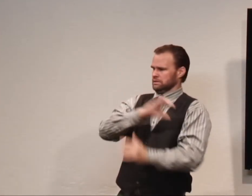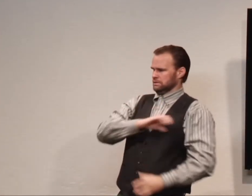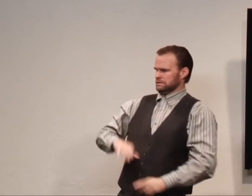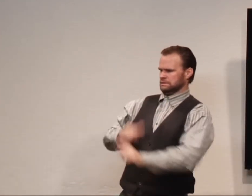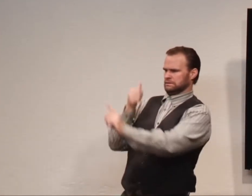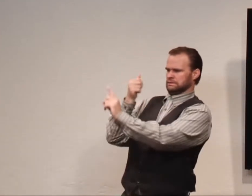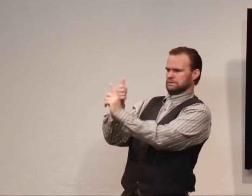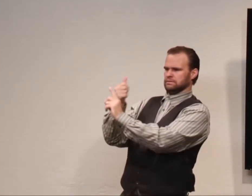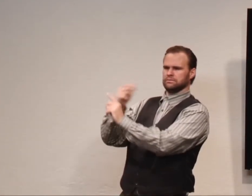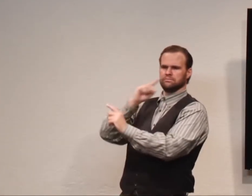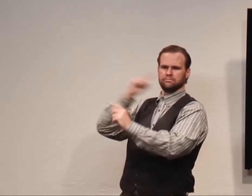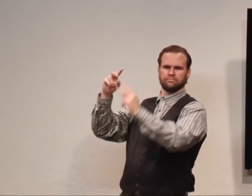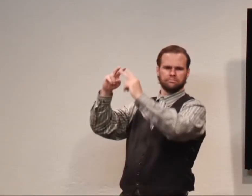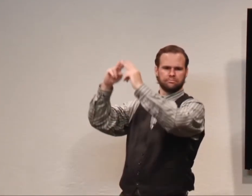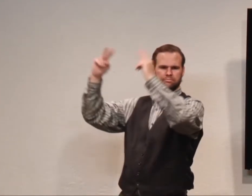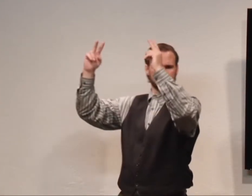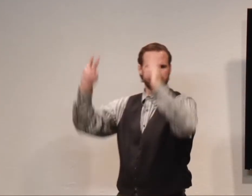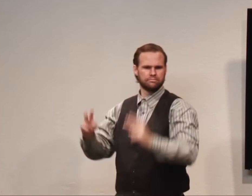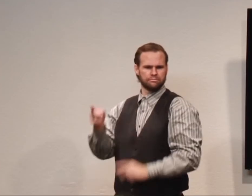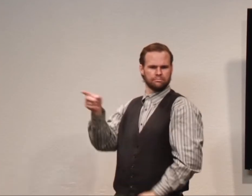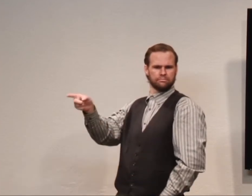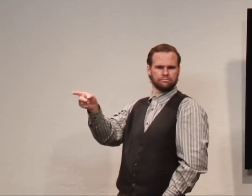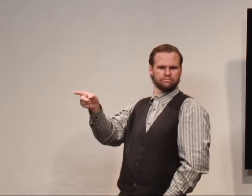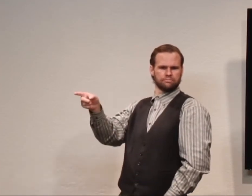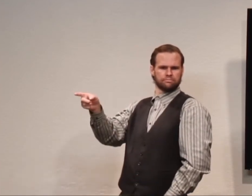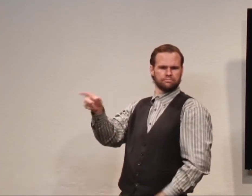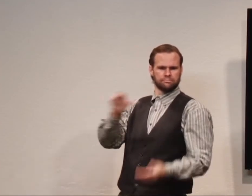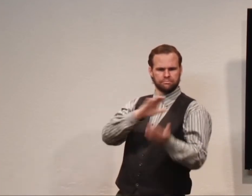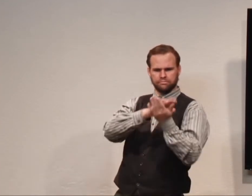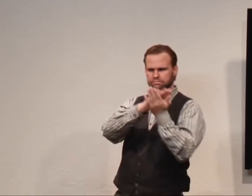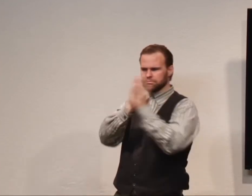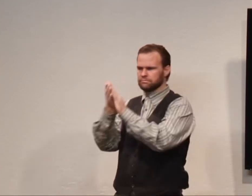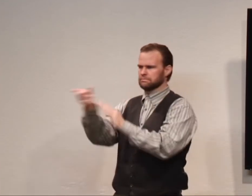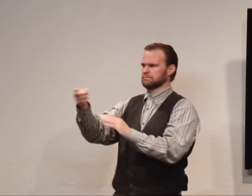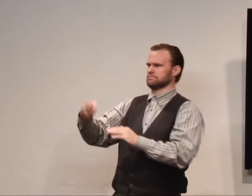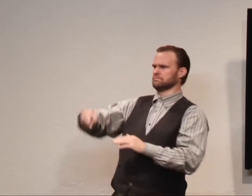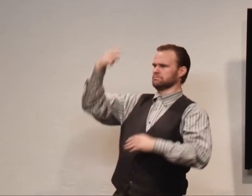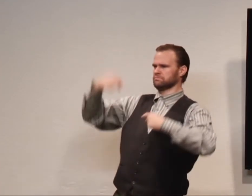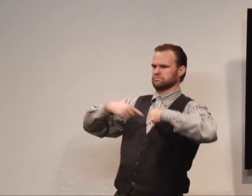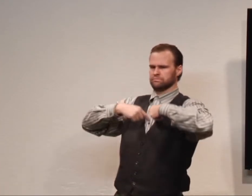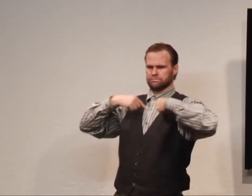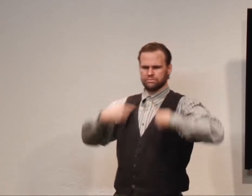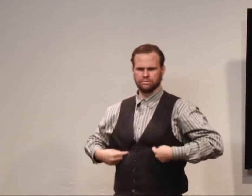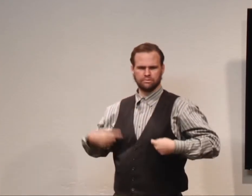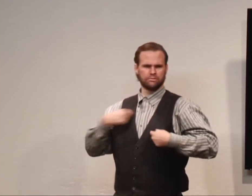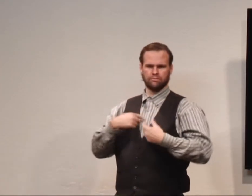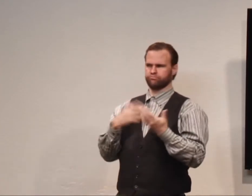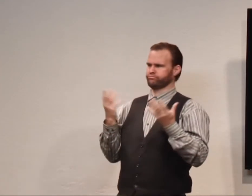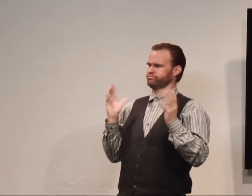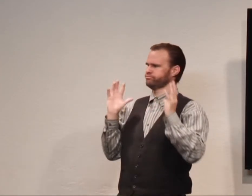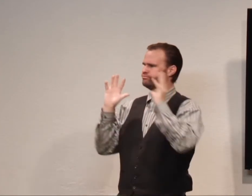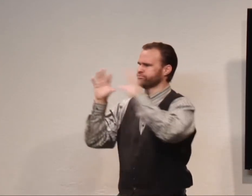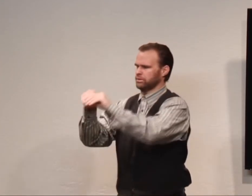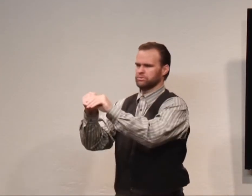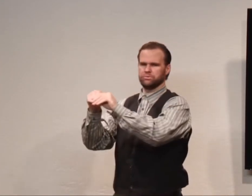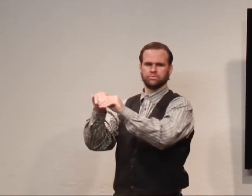tabernacle. There was so much bondage. In Christ, we have so much freedom.